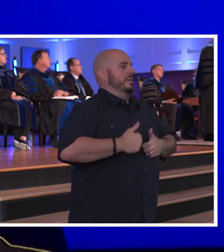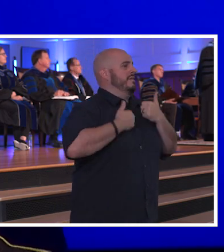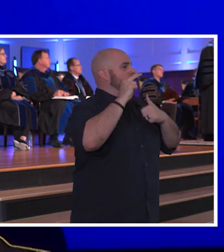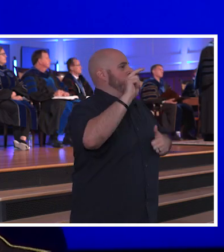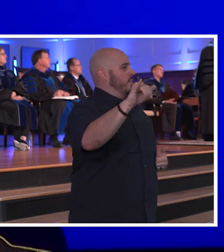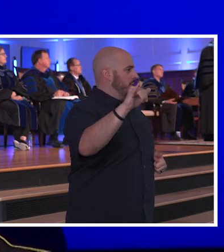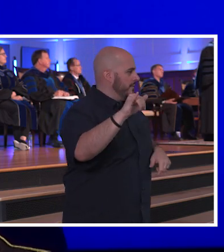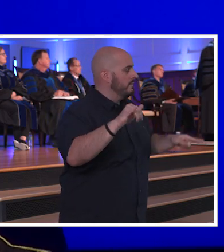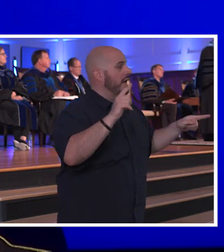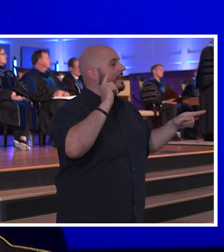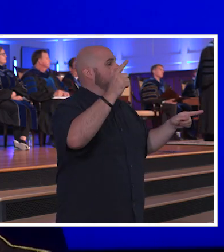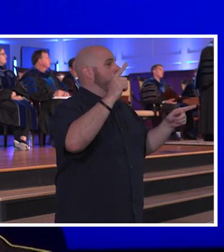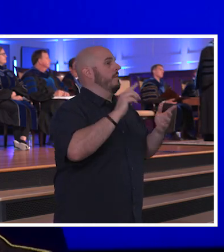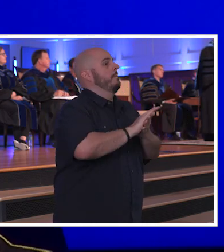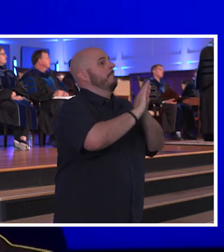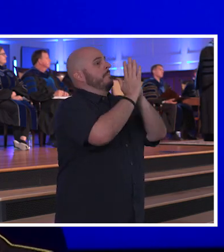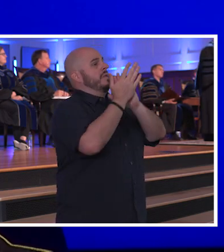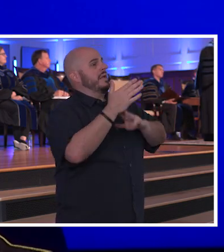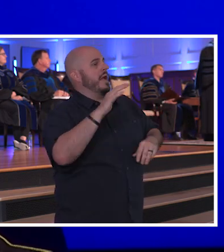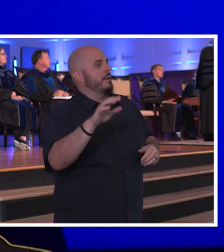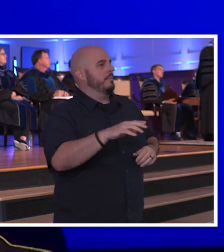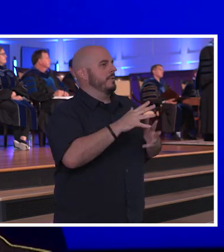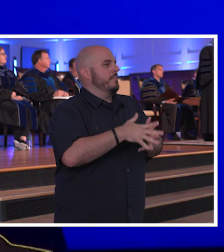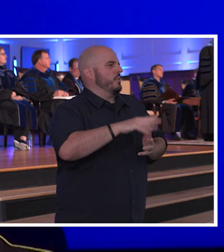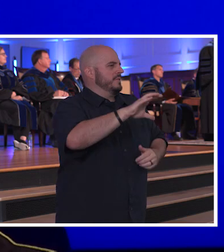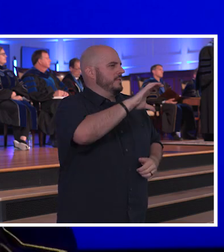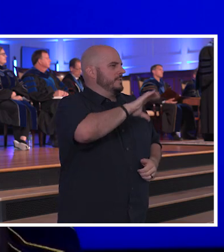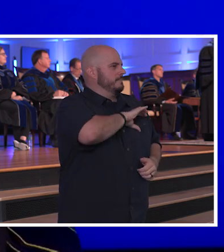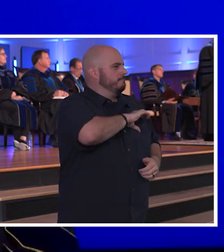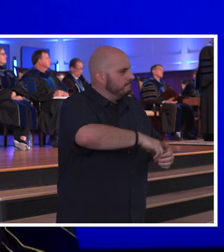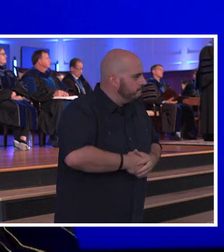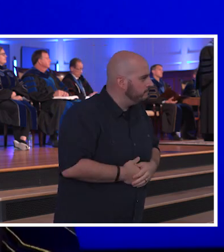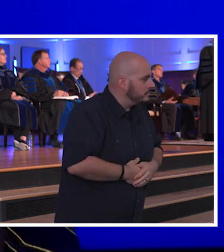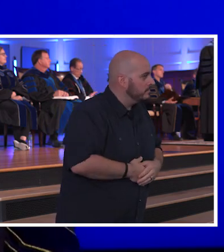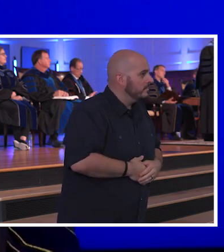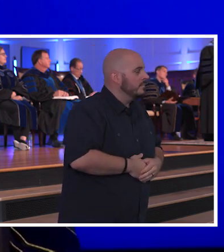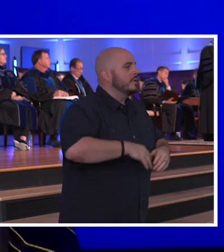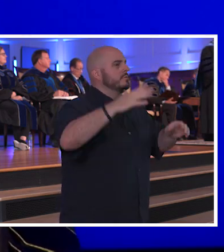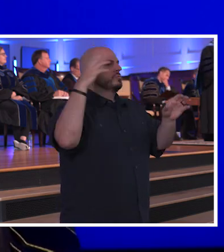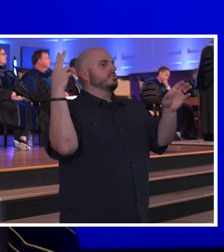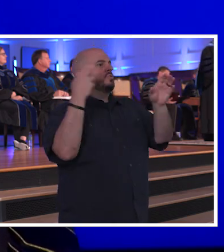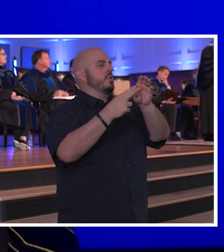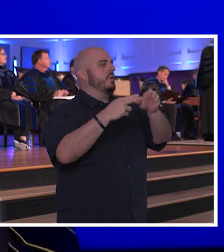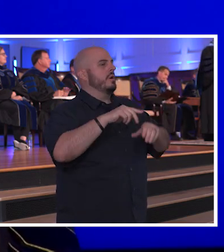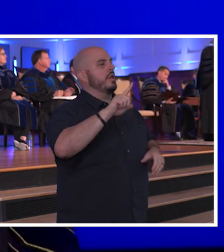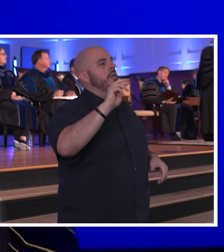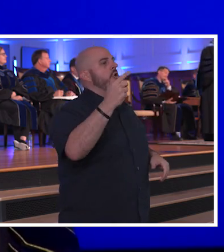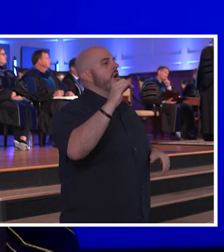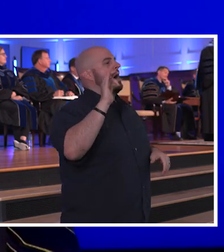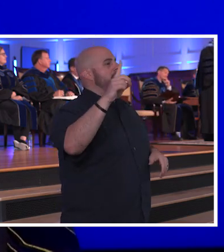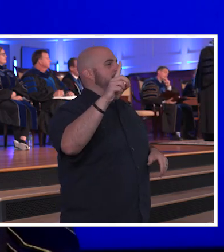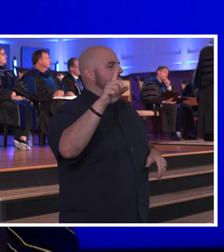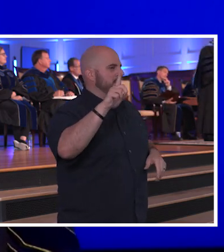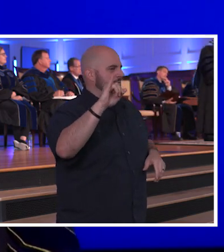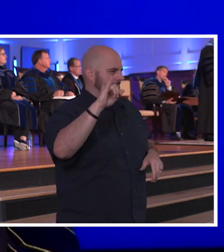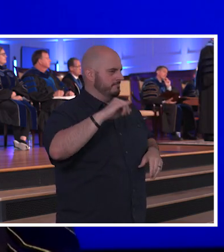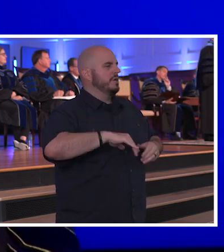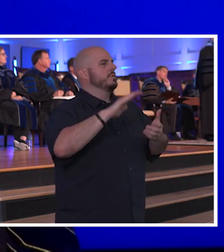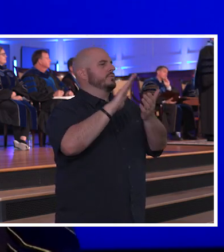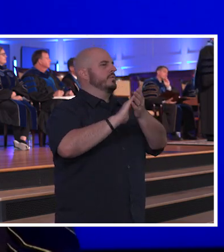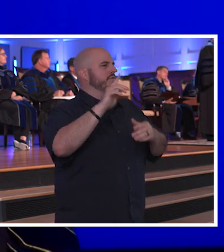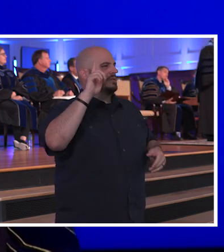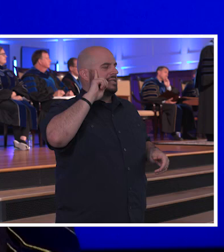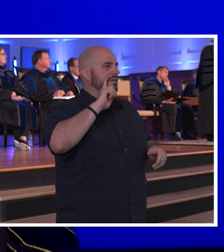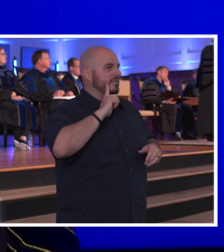a naturalized citizen. She would join the Long Island Church of the Deaf, which happened to be a